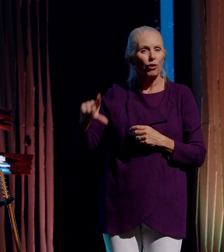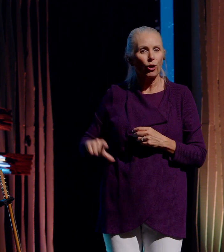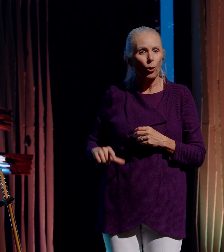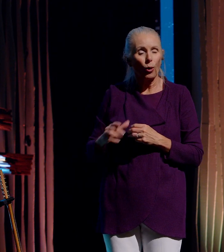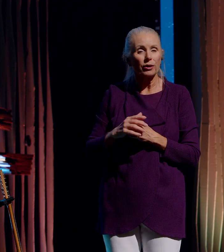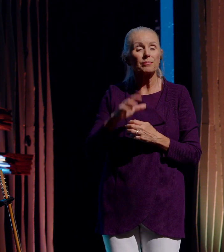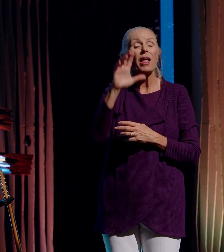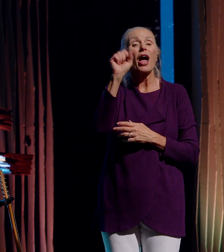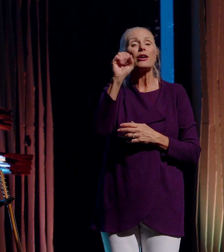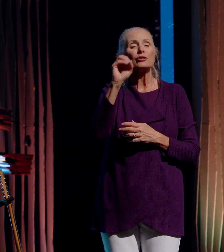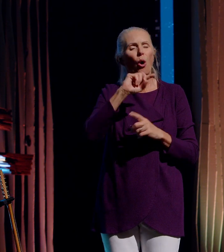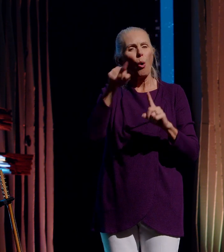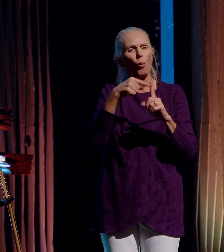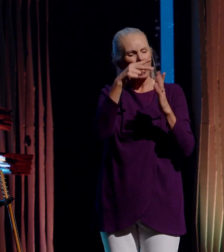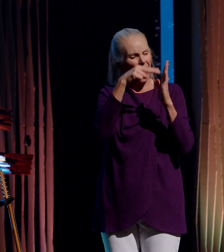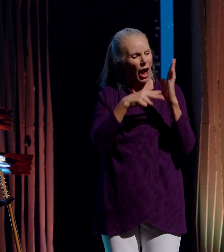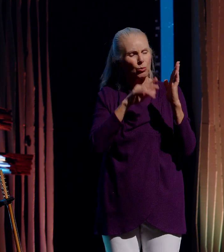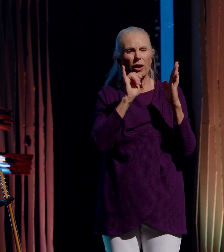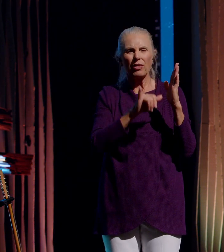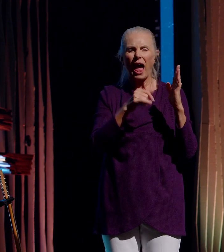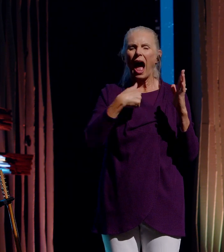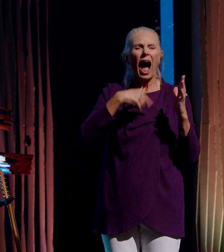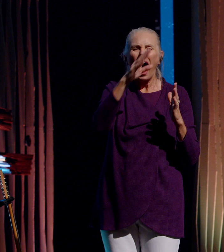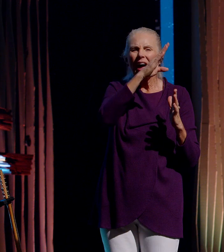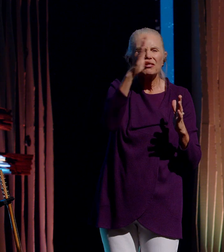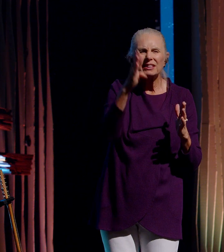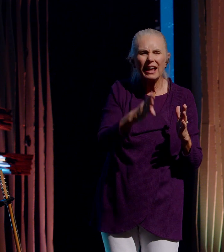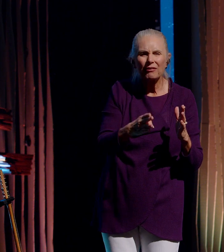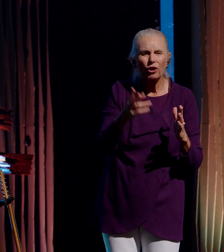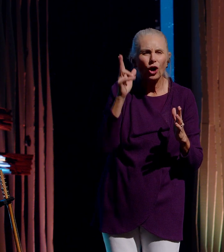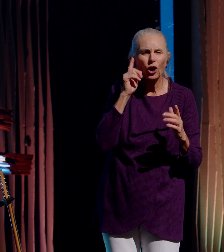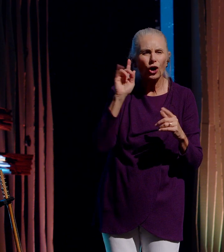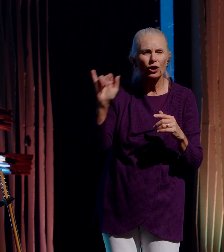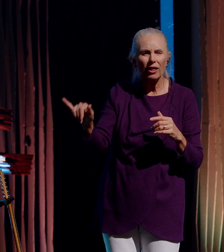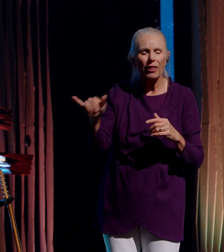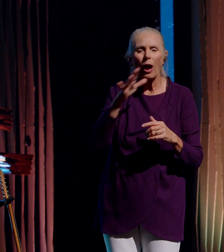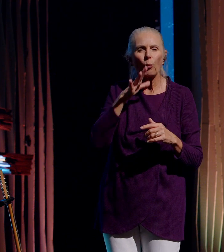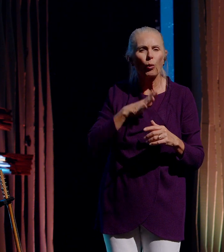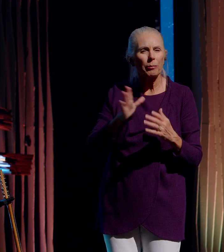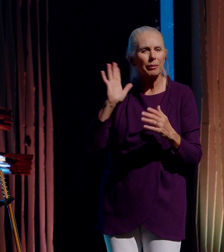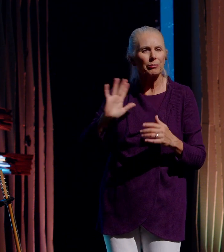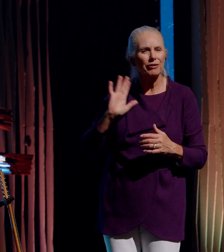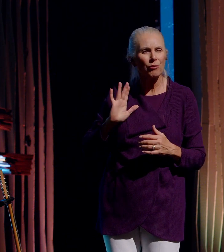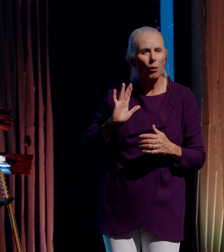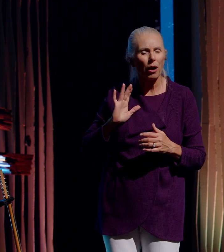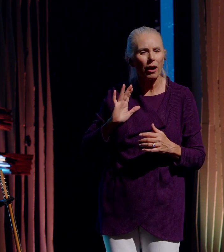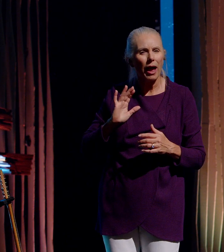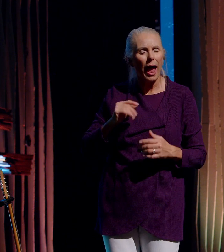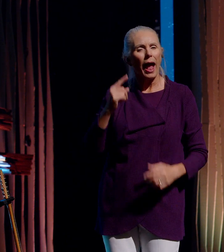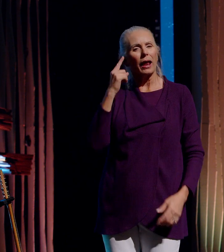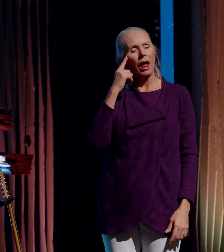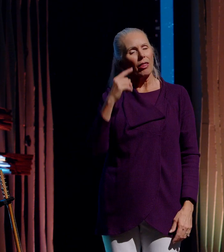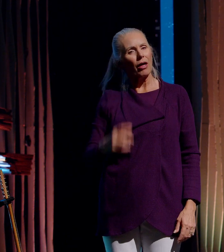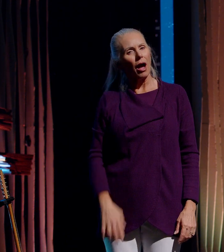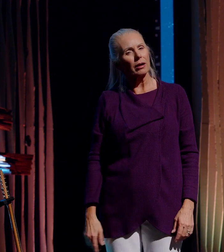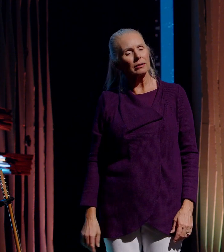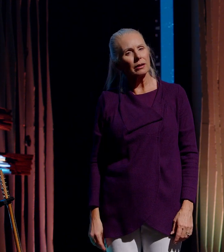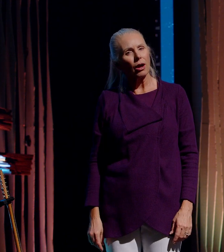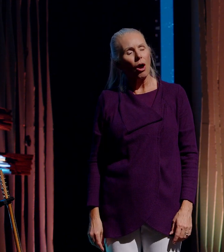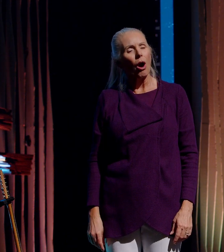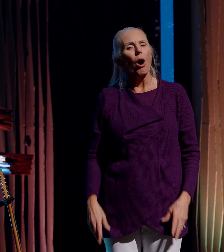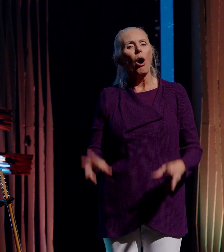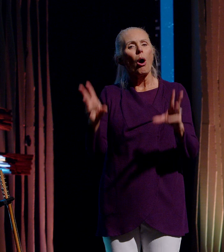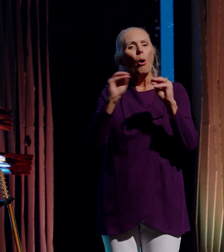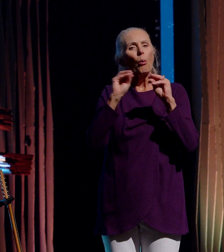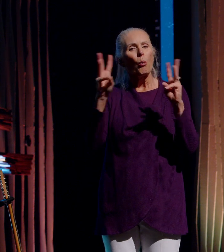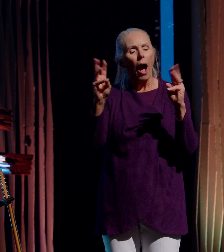Church, when I reflect and I read that this week, I've never heard of Harriet before this week. But I couldn't help but think, I hope that my life